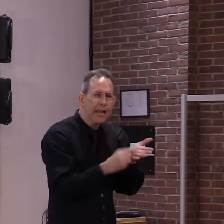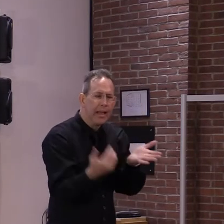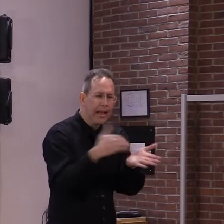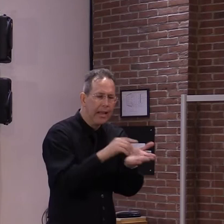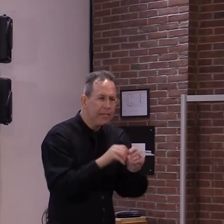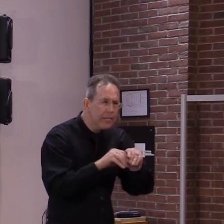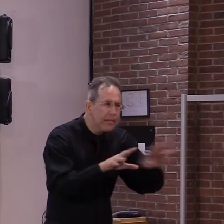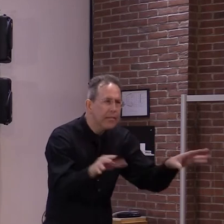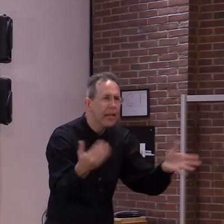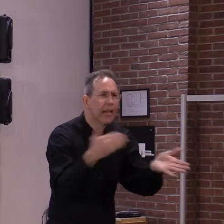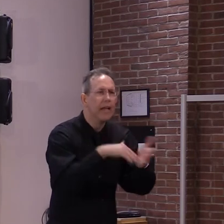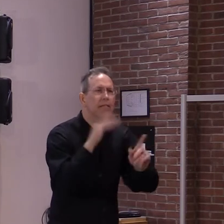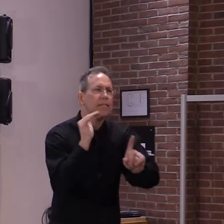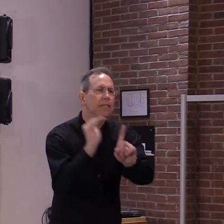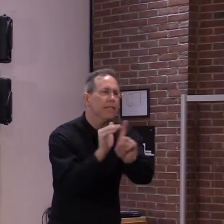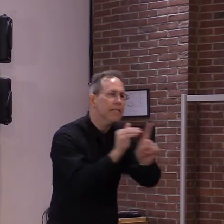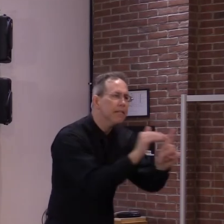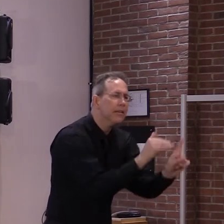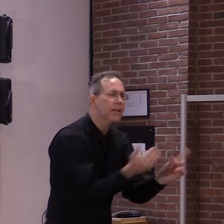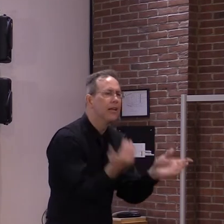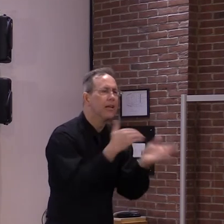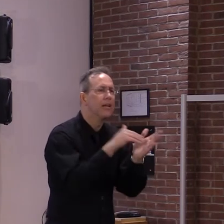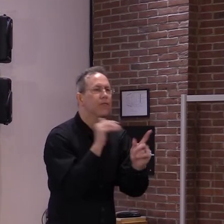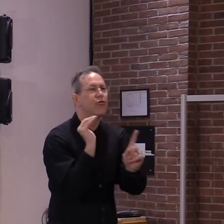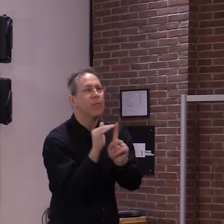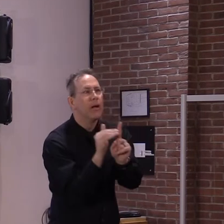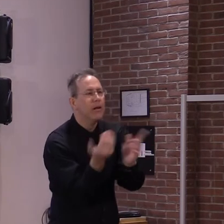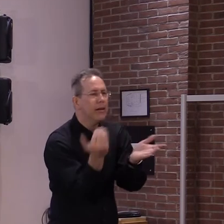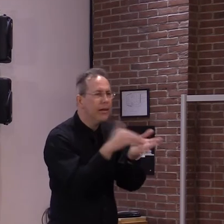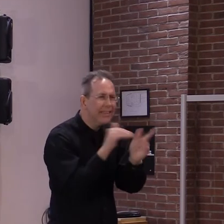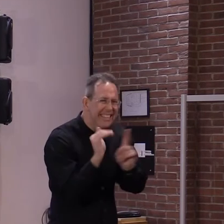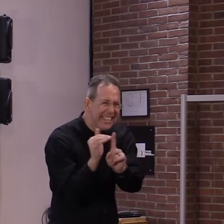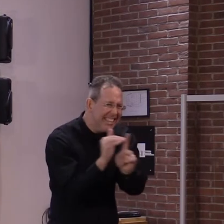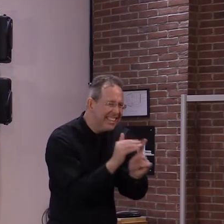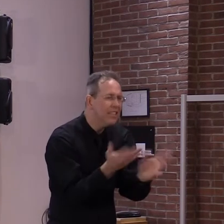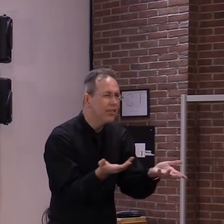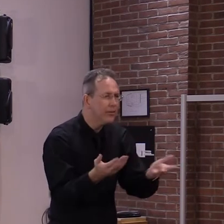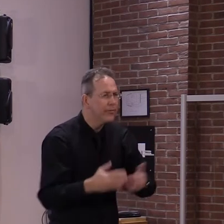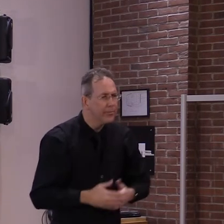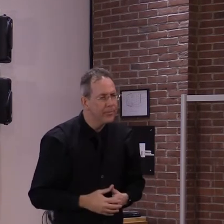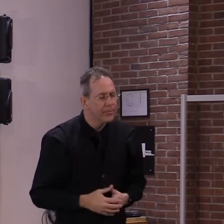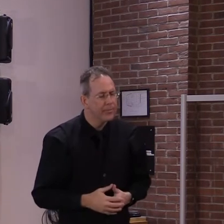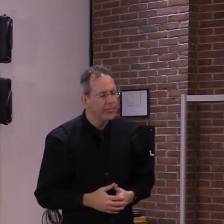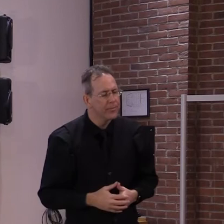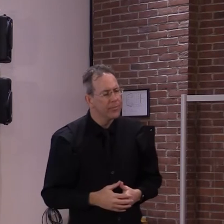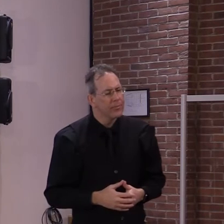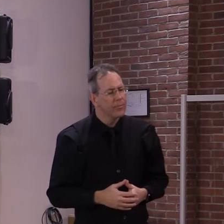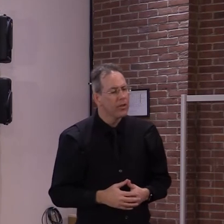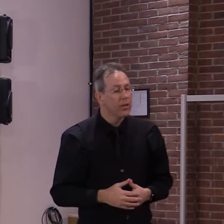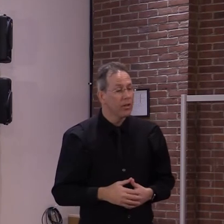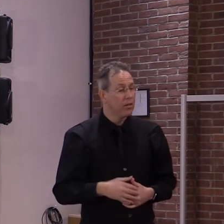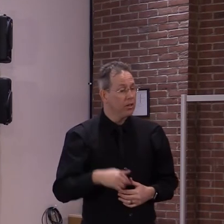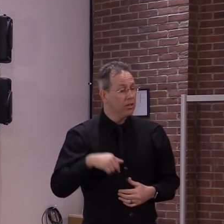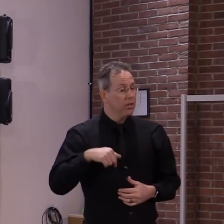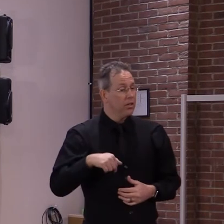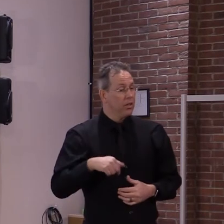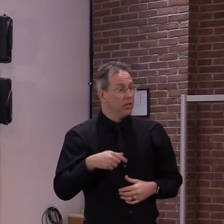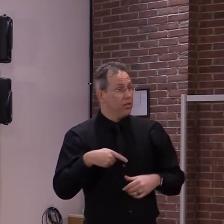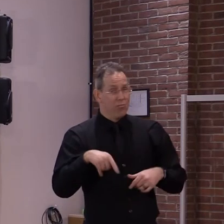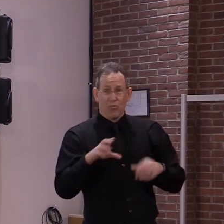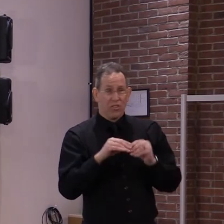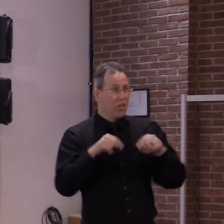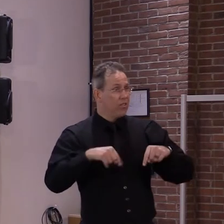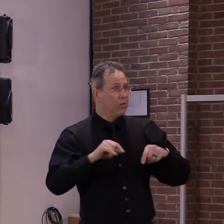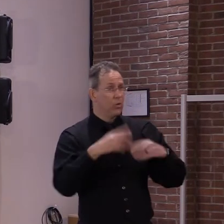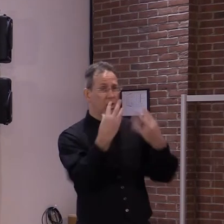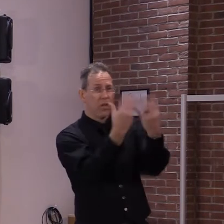averaged people that are quarantining that are coming into our state to quarantine um